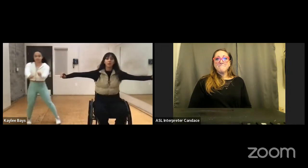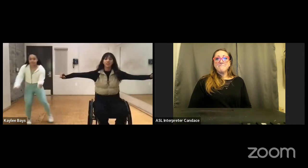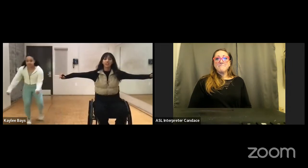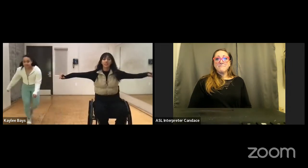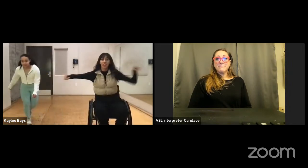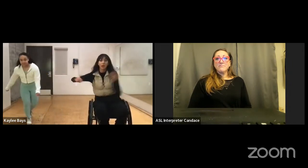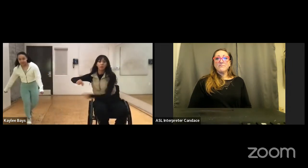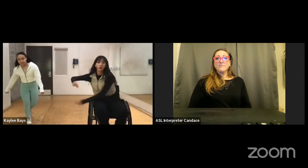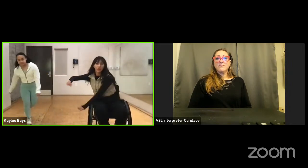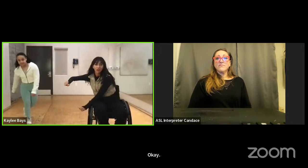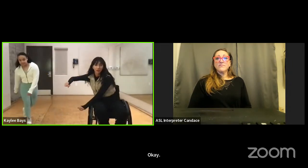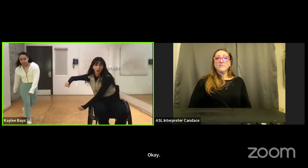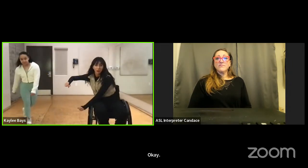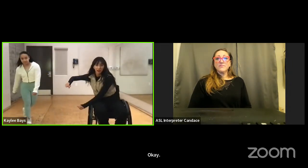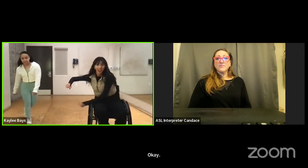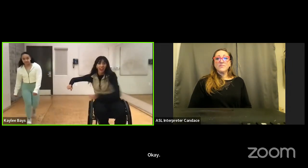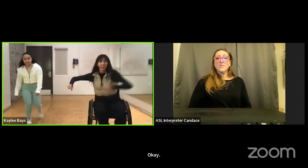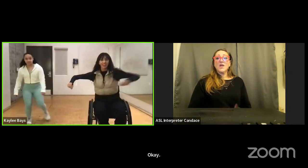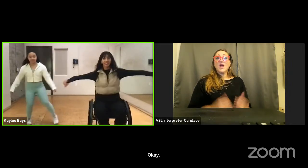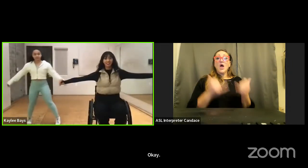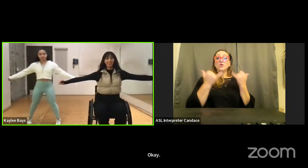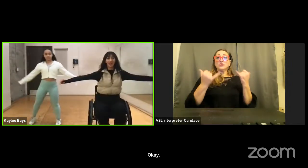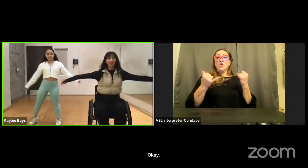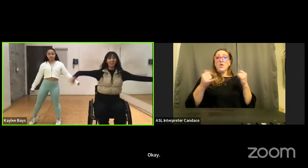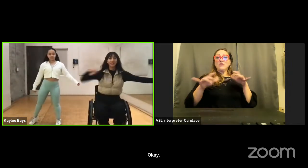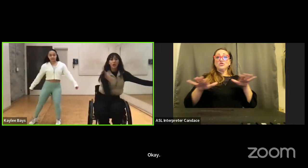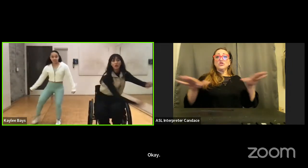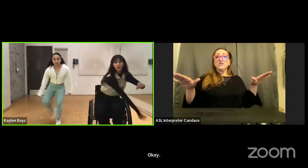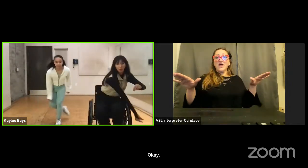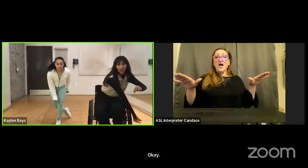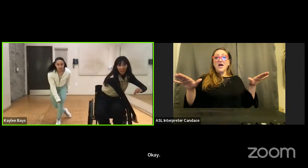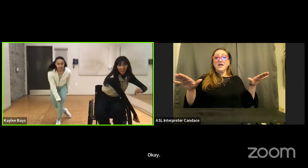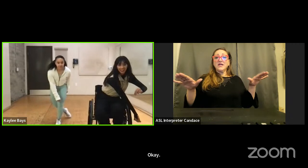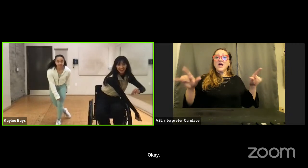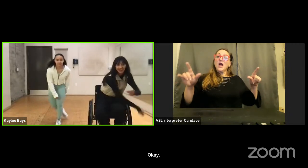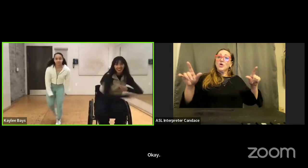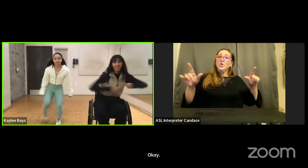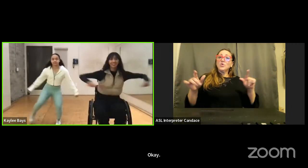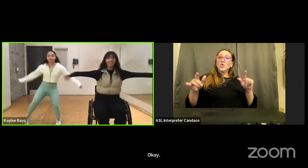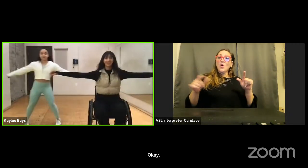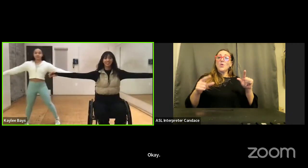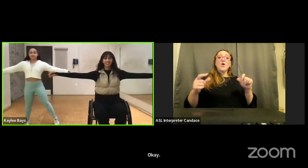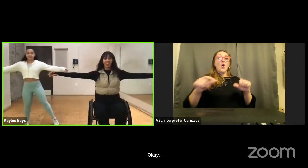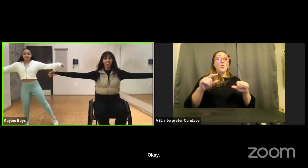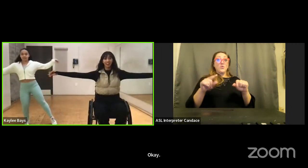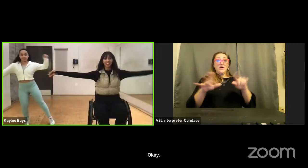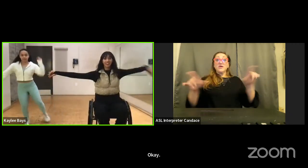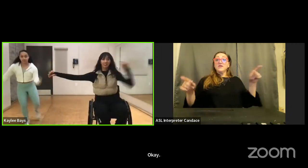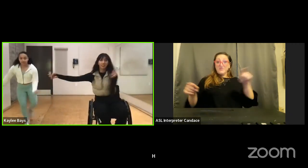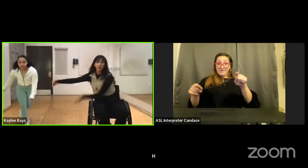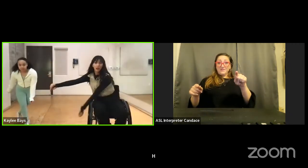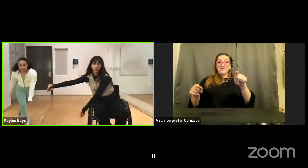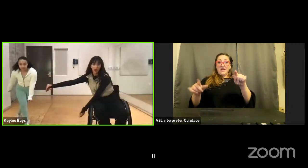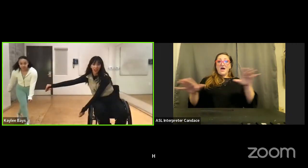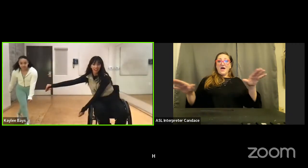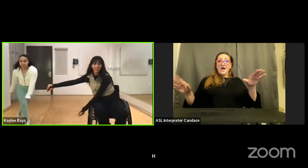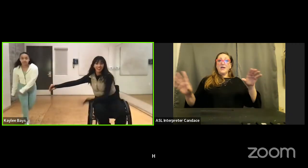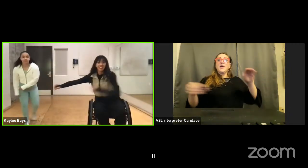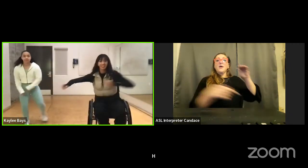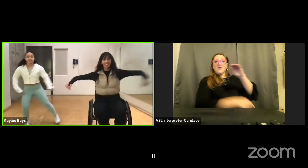You're stepping to the side, putting the foot to the high. Side, go behind. Side,